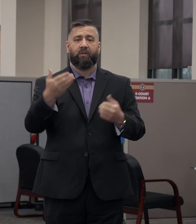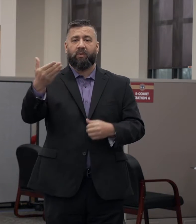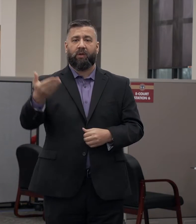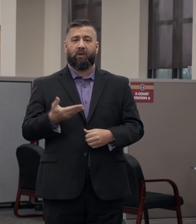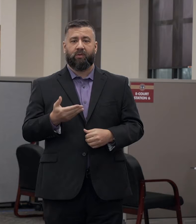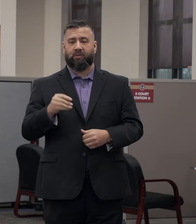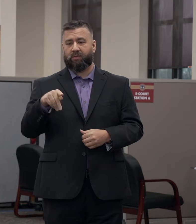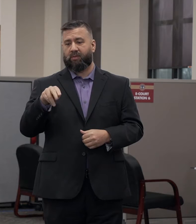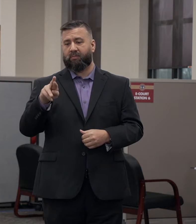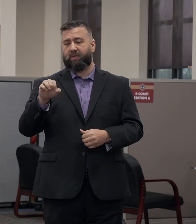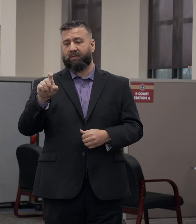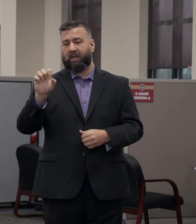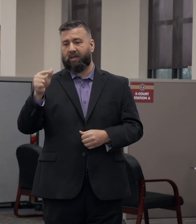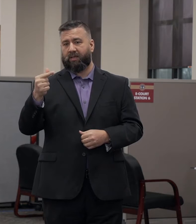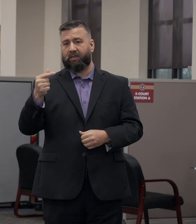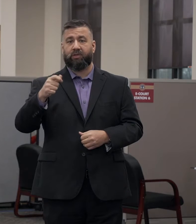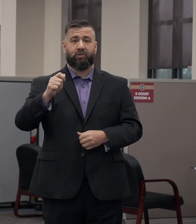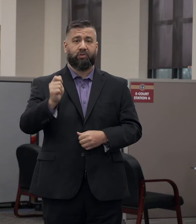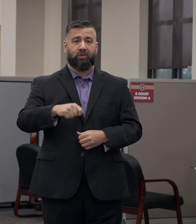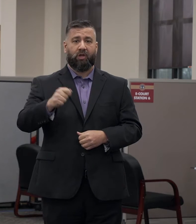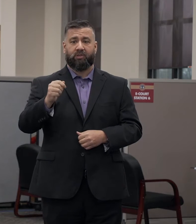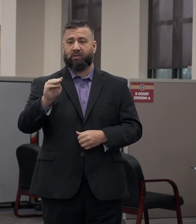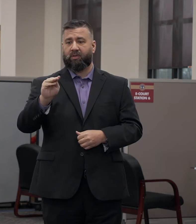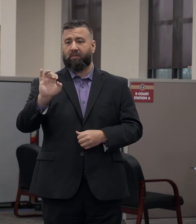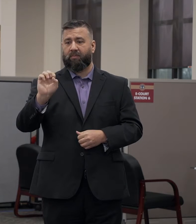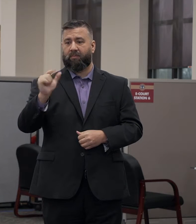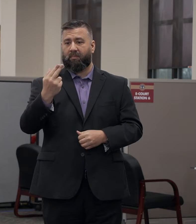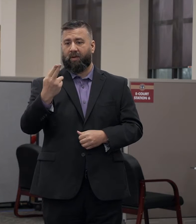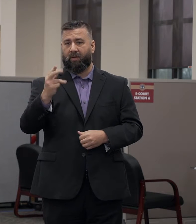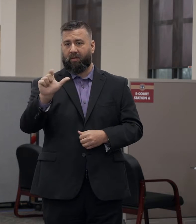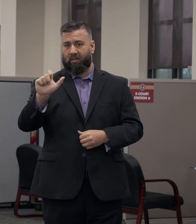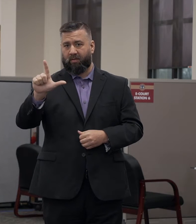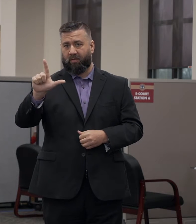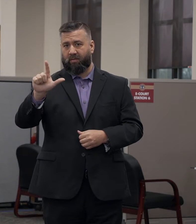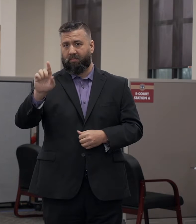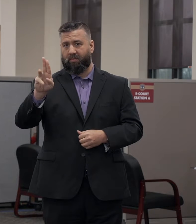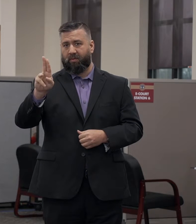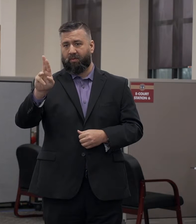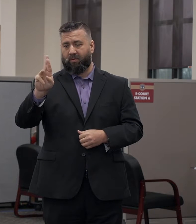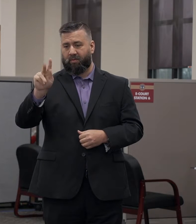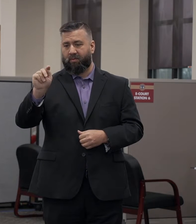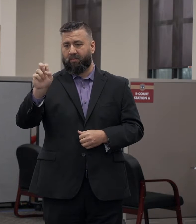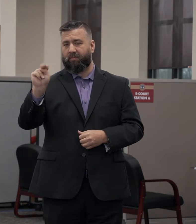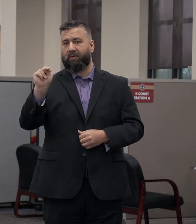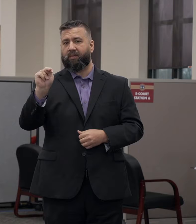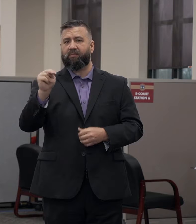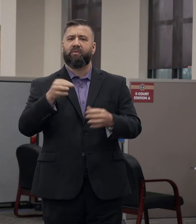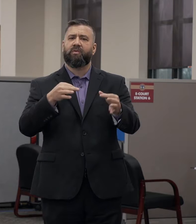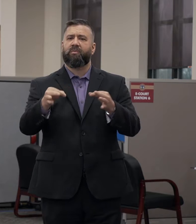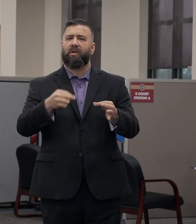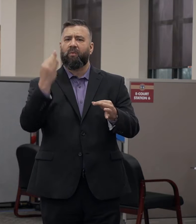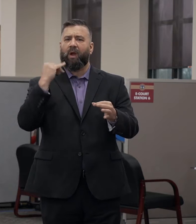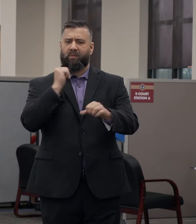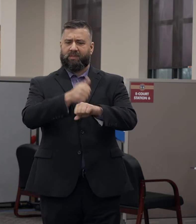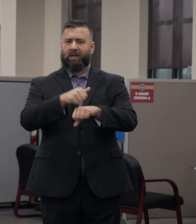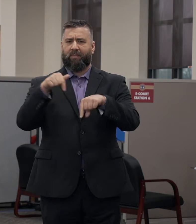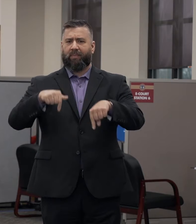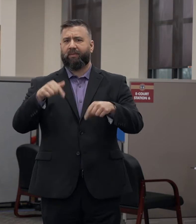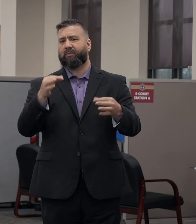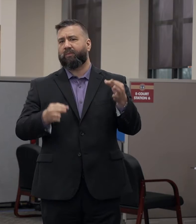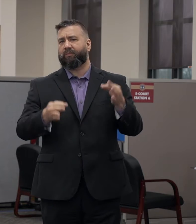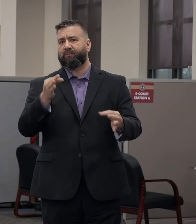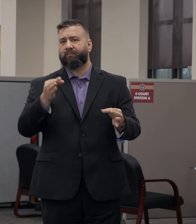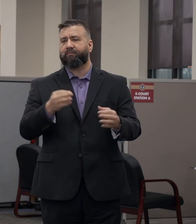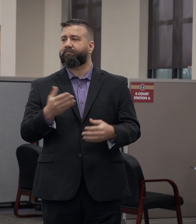presiding judge, Michael Burton, who has invited me today to talk about why this satellite court was created. Judge Burton.